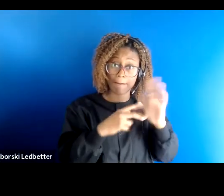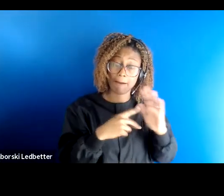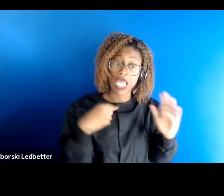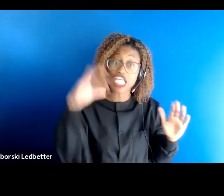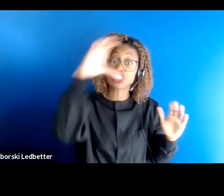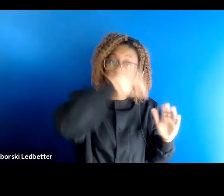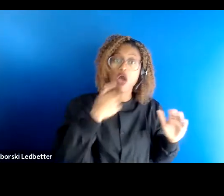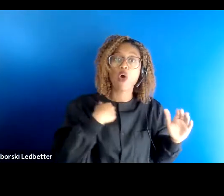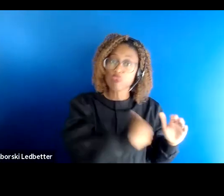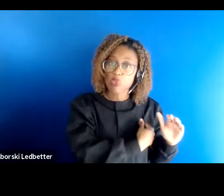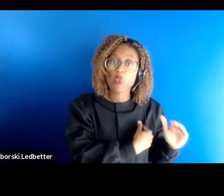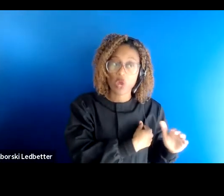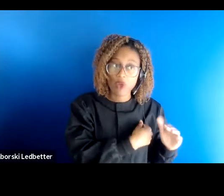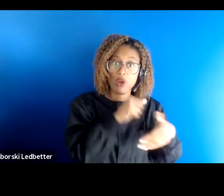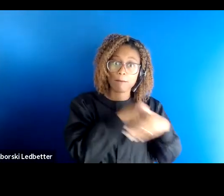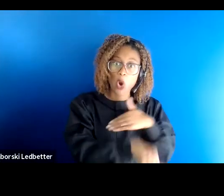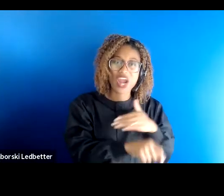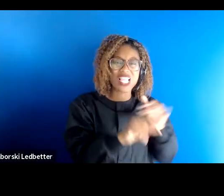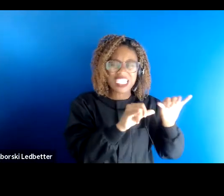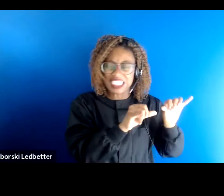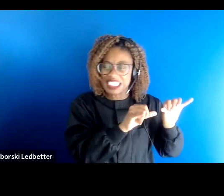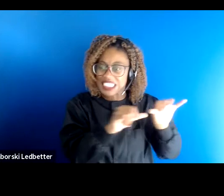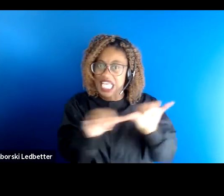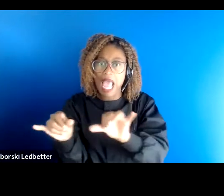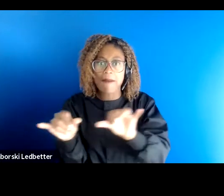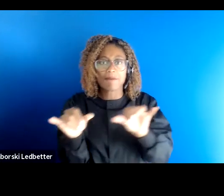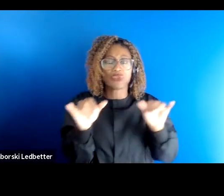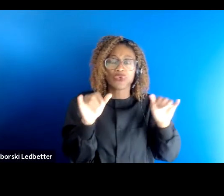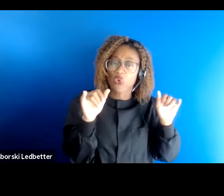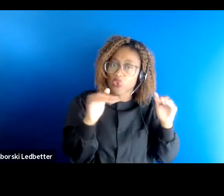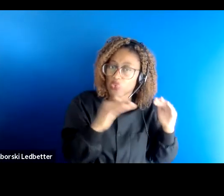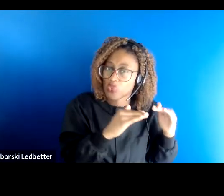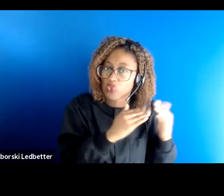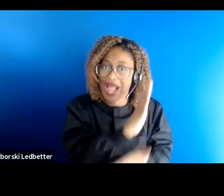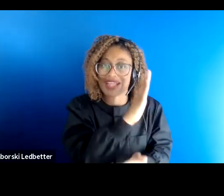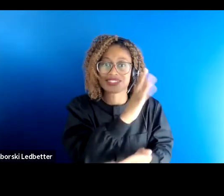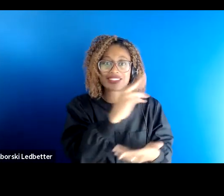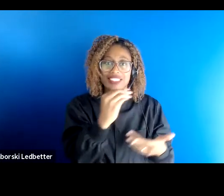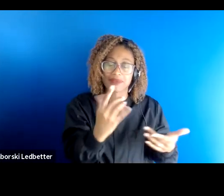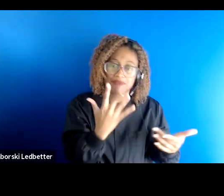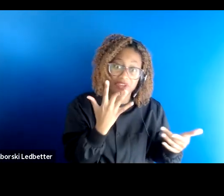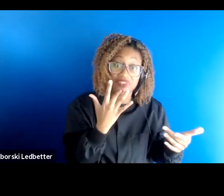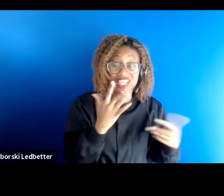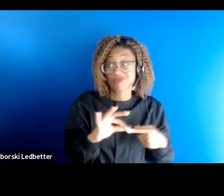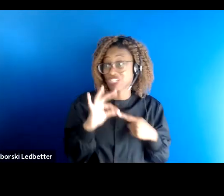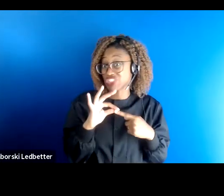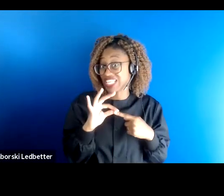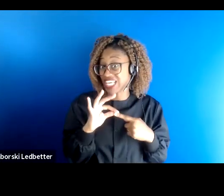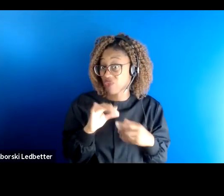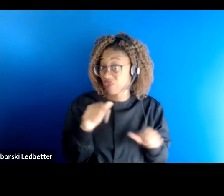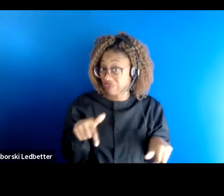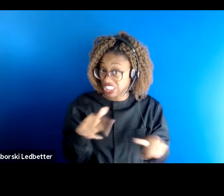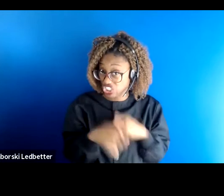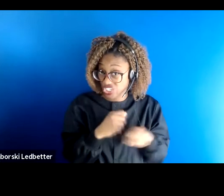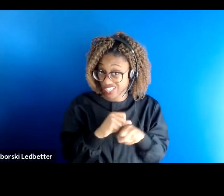to see, especially even if we just take what has happened this year in terms of the pandemic, in terms of the housing